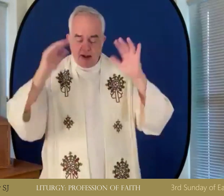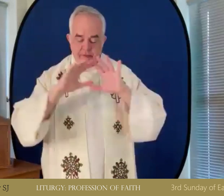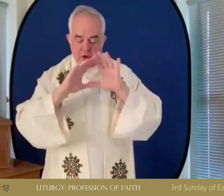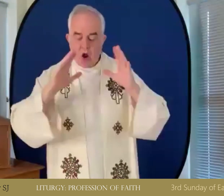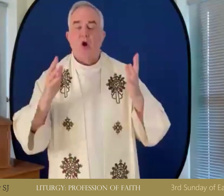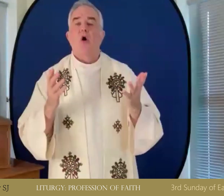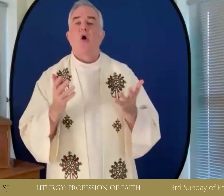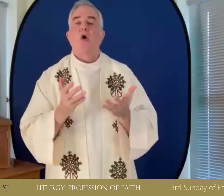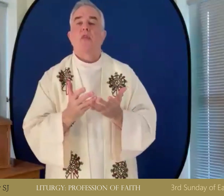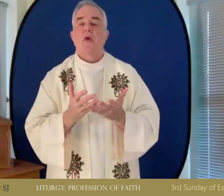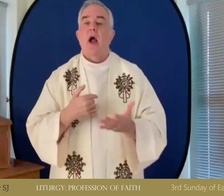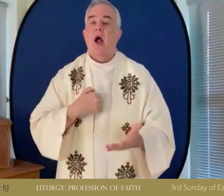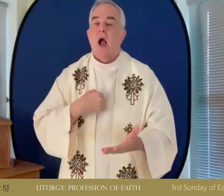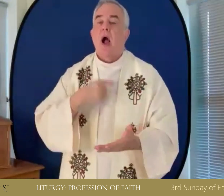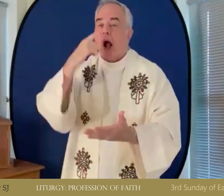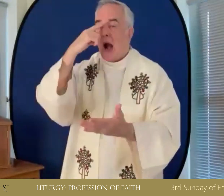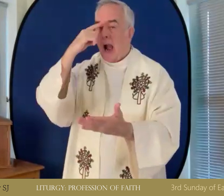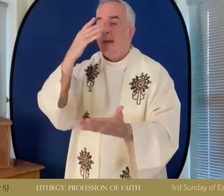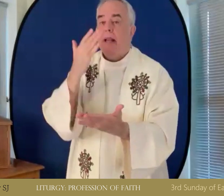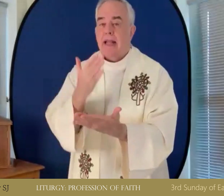heaven and earth? I believe.